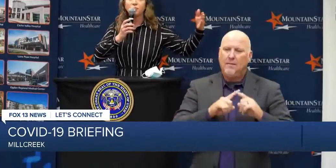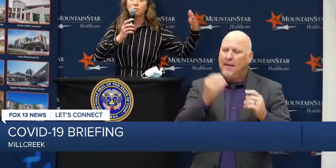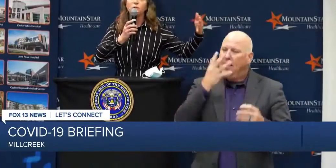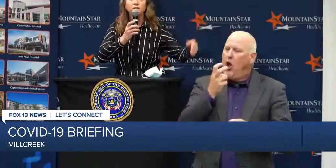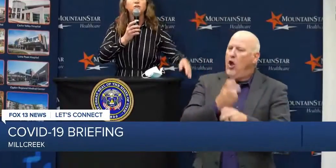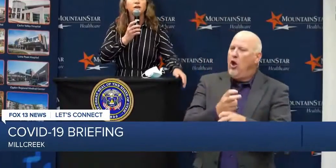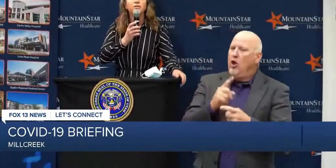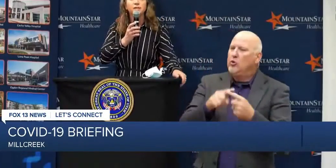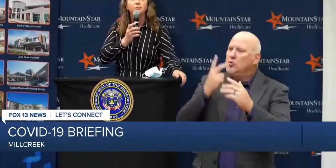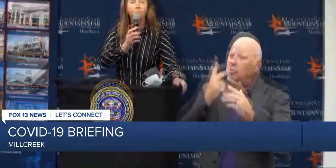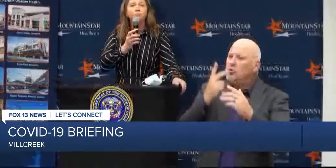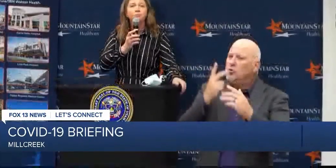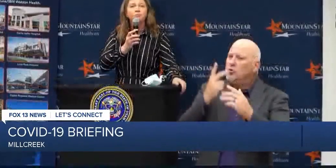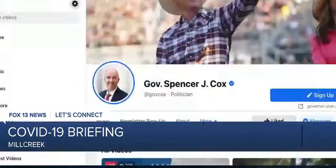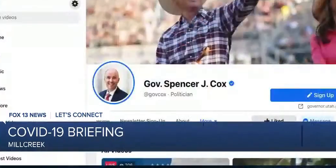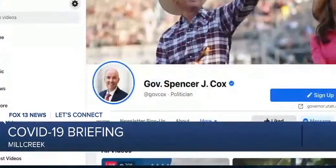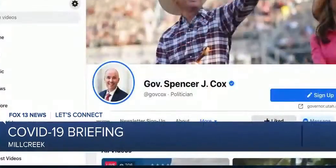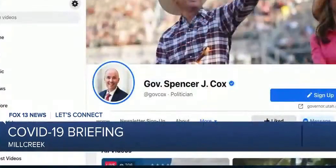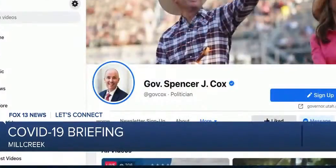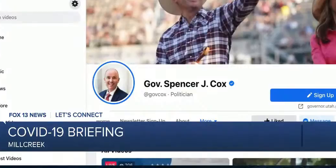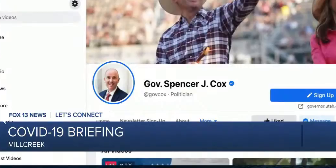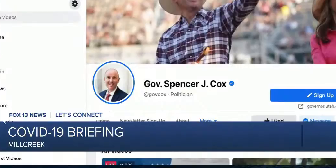lot of range there. So.